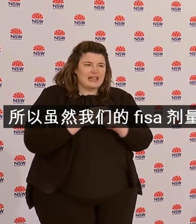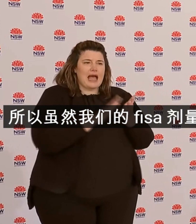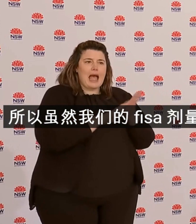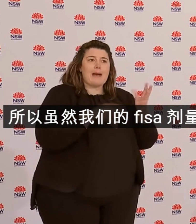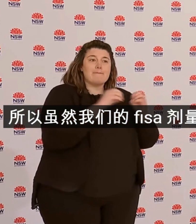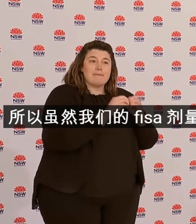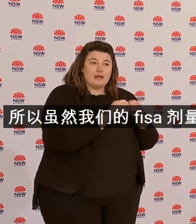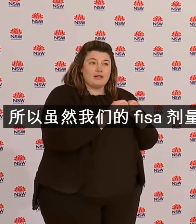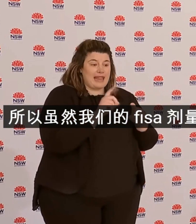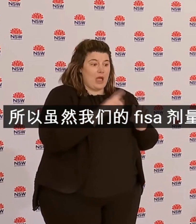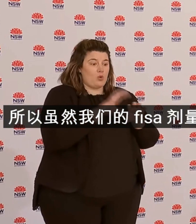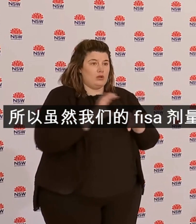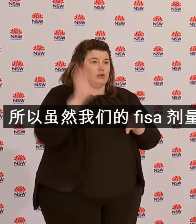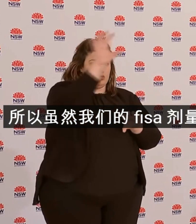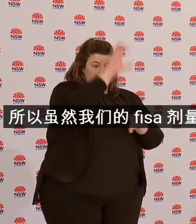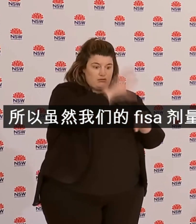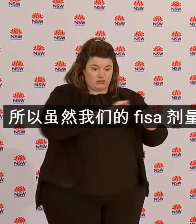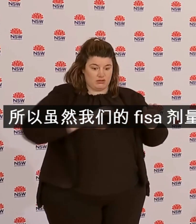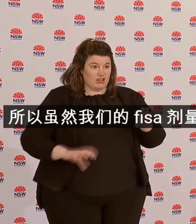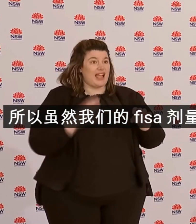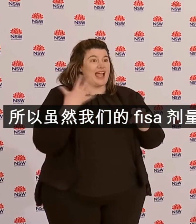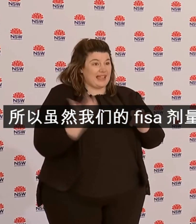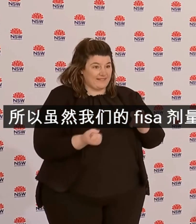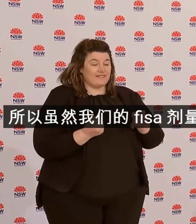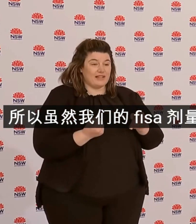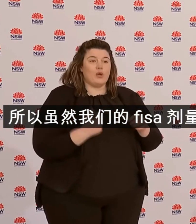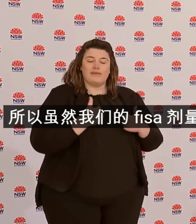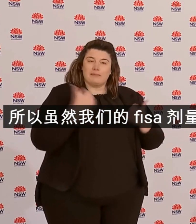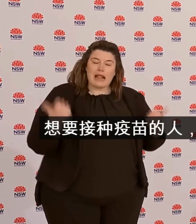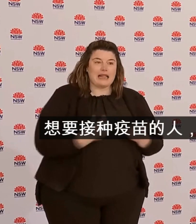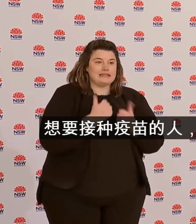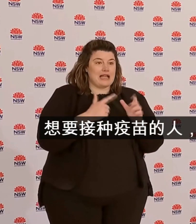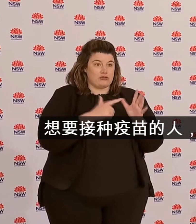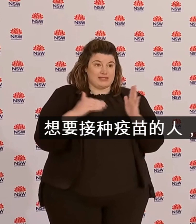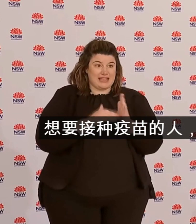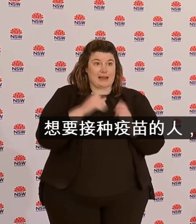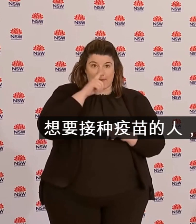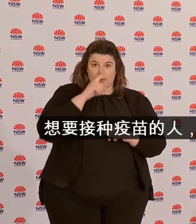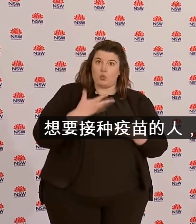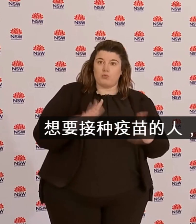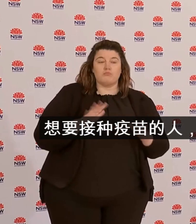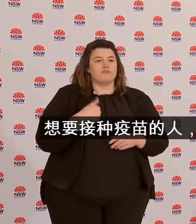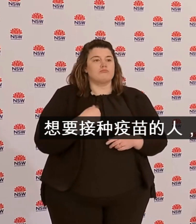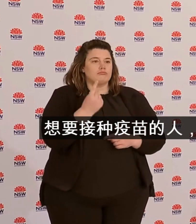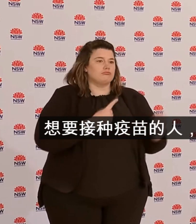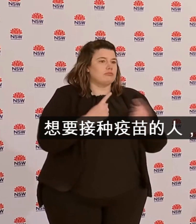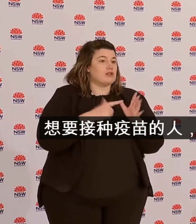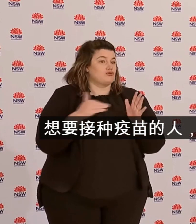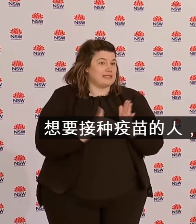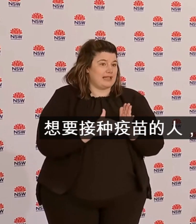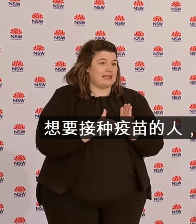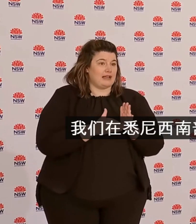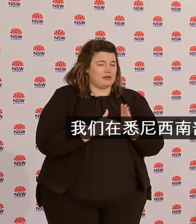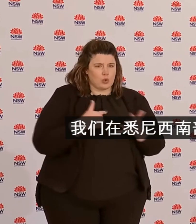So whilst our doses of Pfizer are limited, we have sufficient AstraZeneca for people who want to get the vaccine. And so I'm urging everybody to